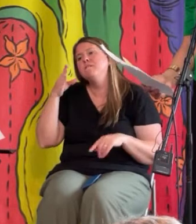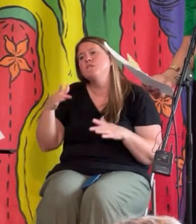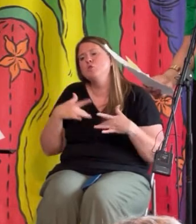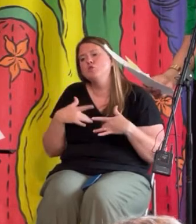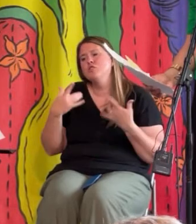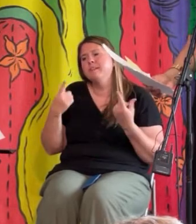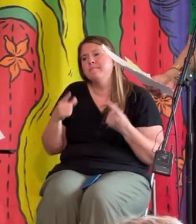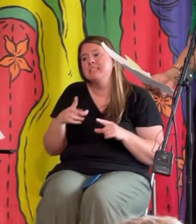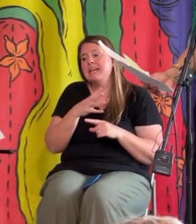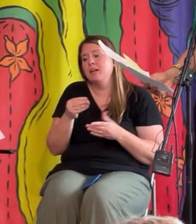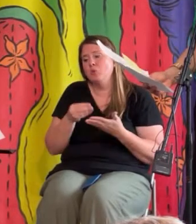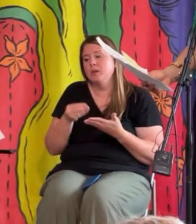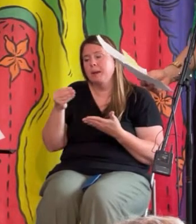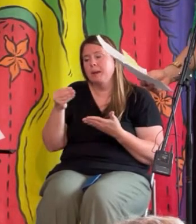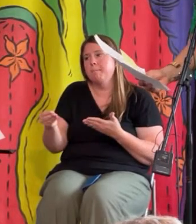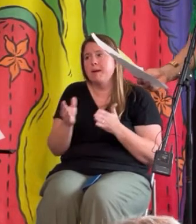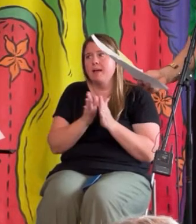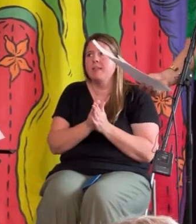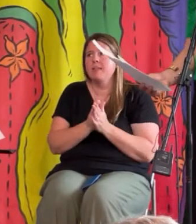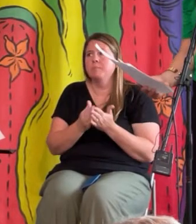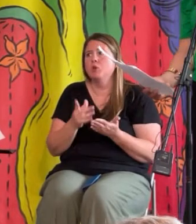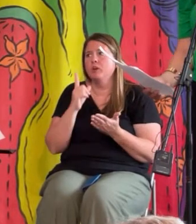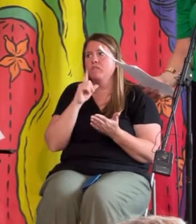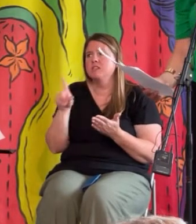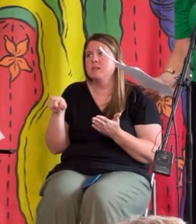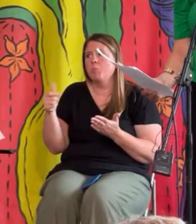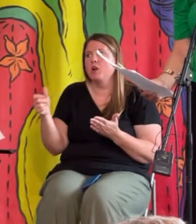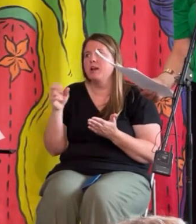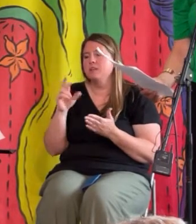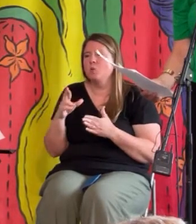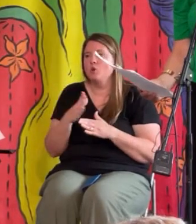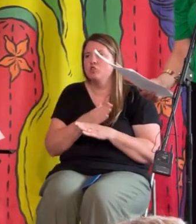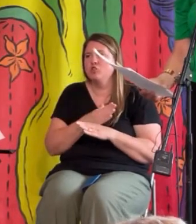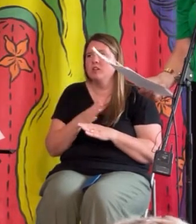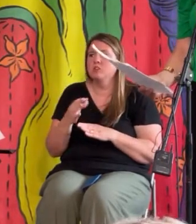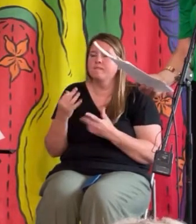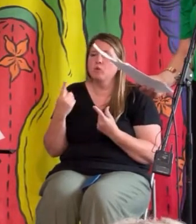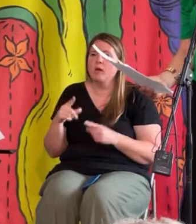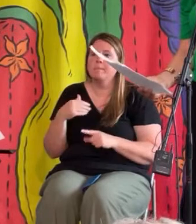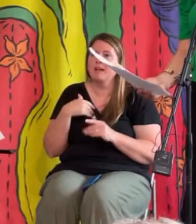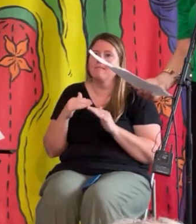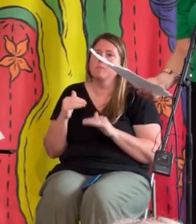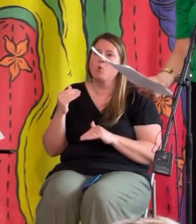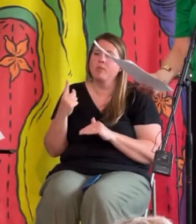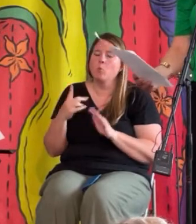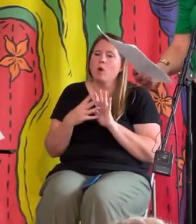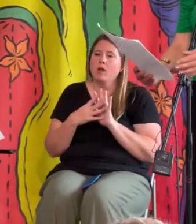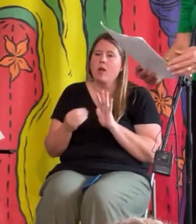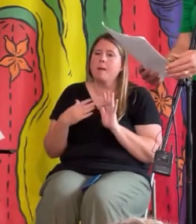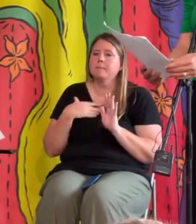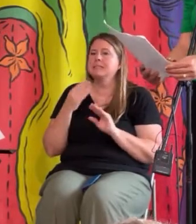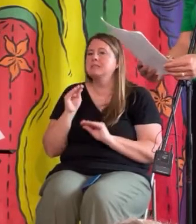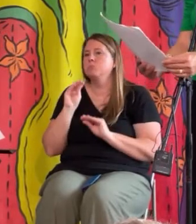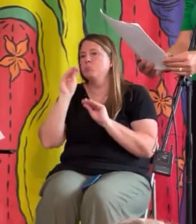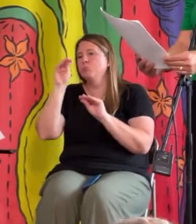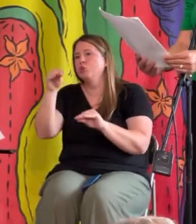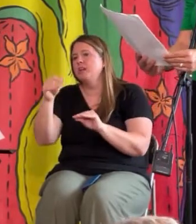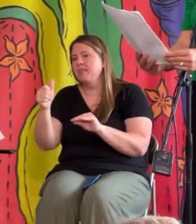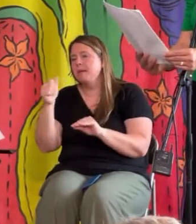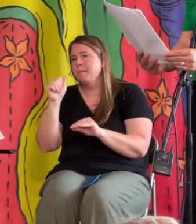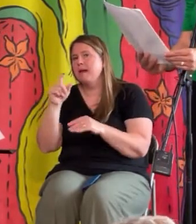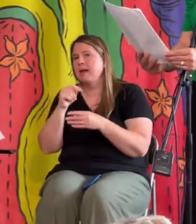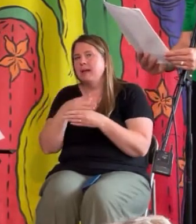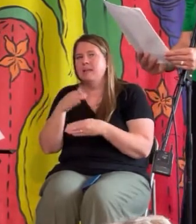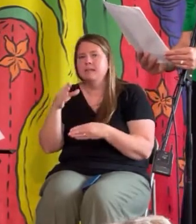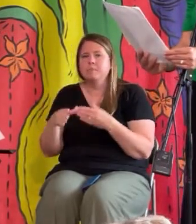also buy that book for someone else or share it. So if you happen to have more than one copy, please place it in the back at the end. But let's